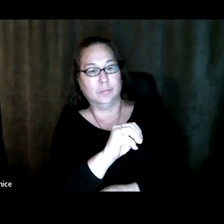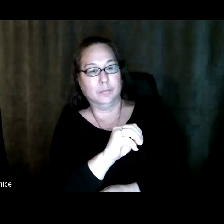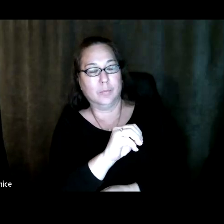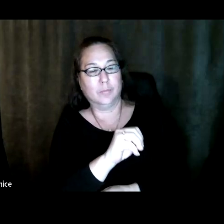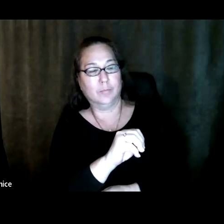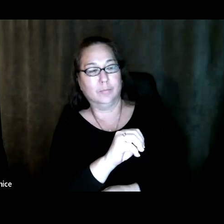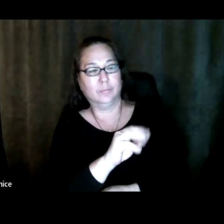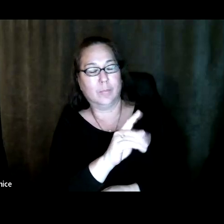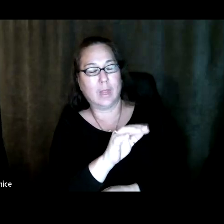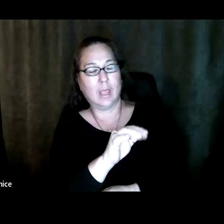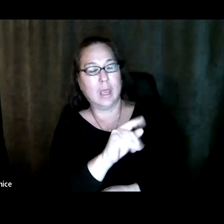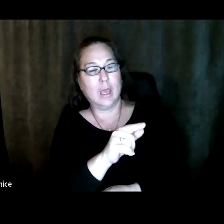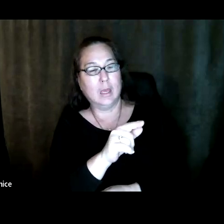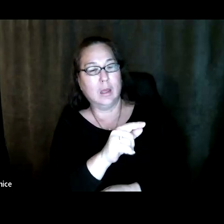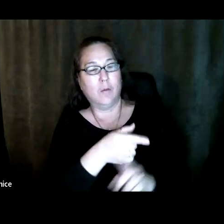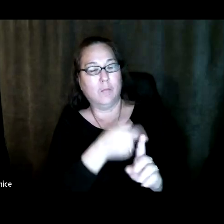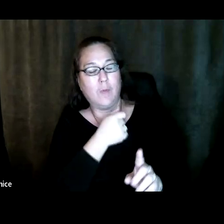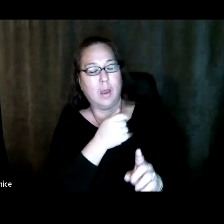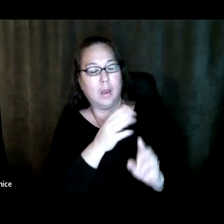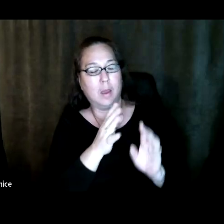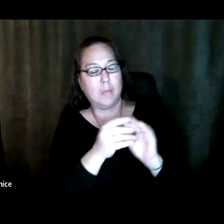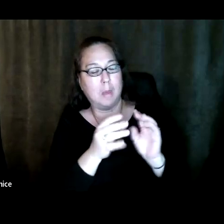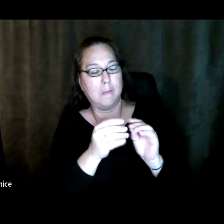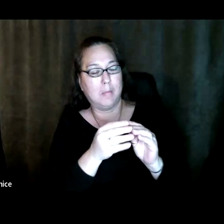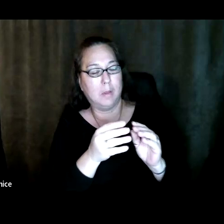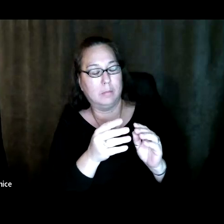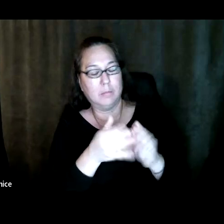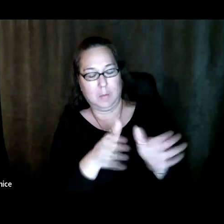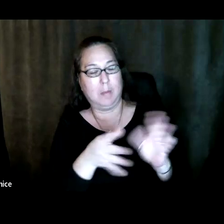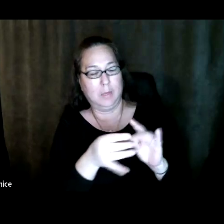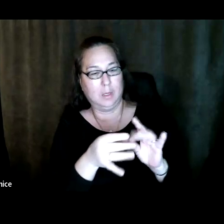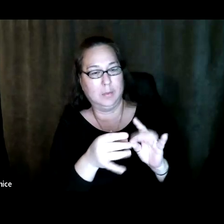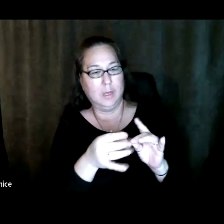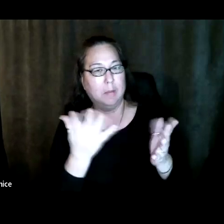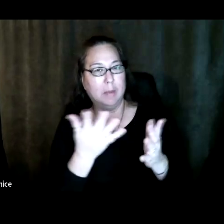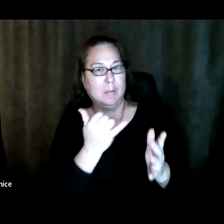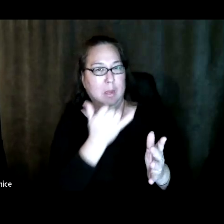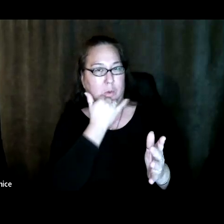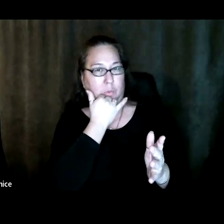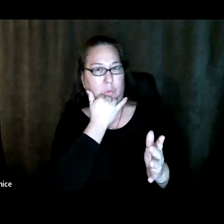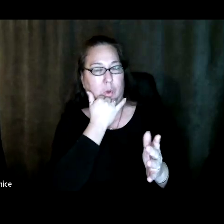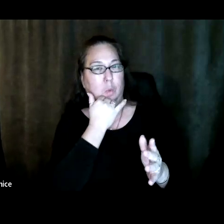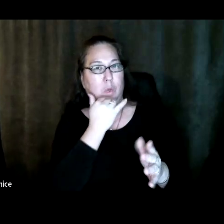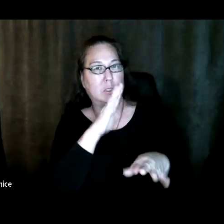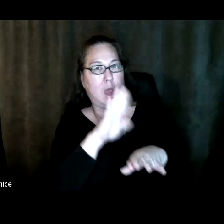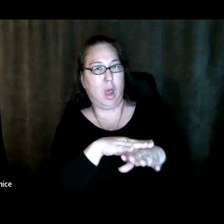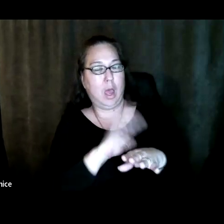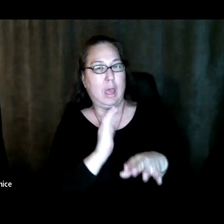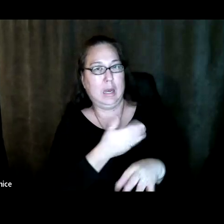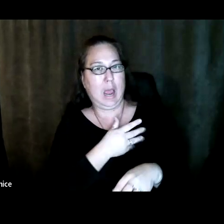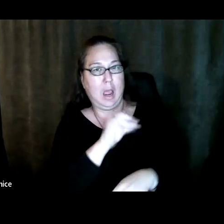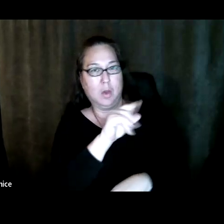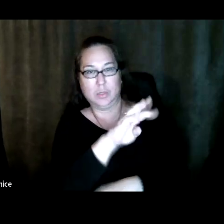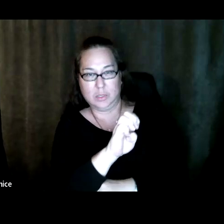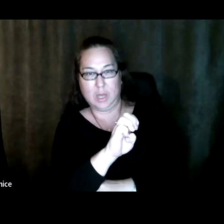mentioned that there may be a discrepancy between what is published on our site for the schools as well as the DESE data. If we